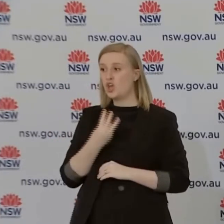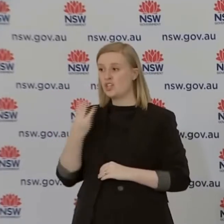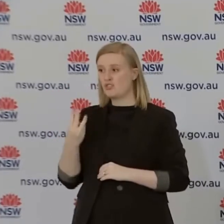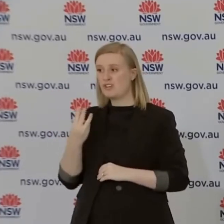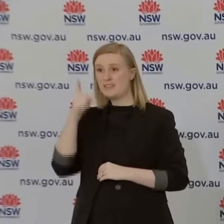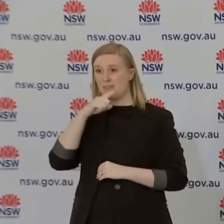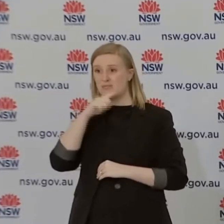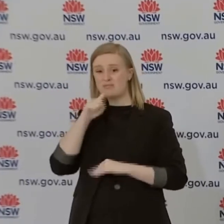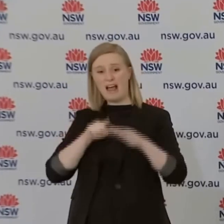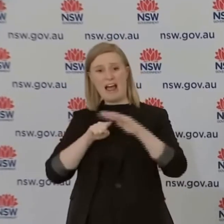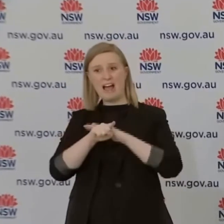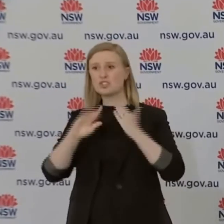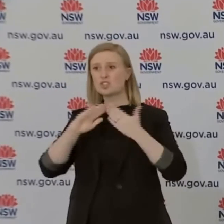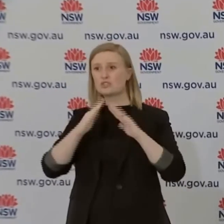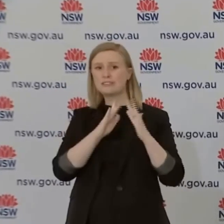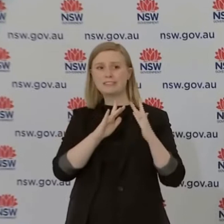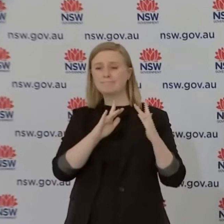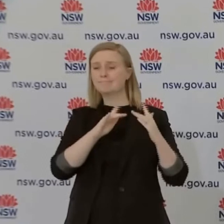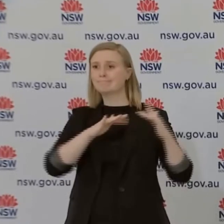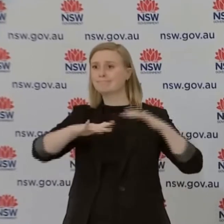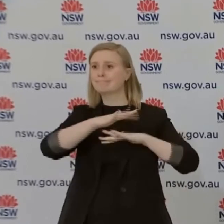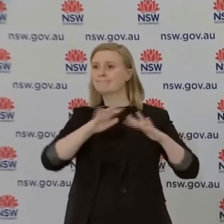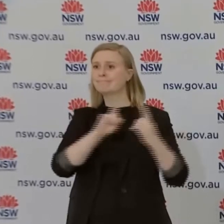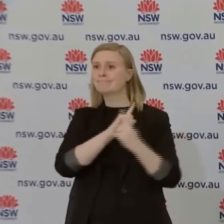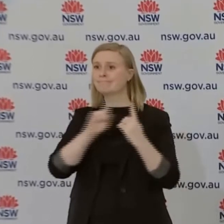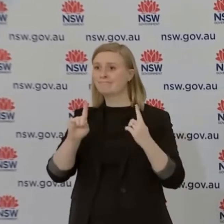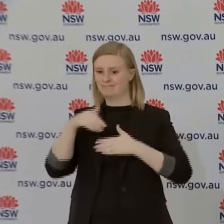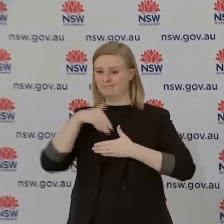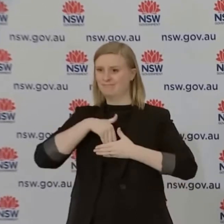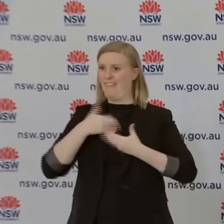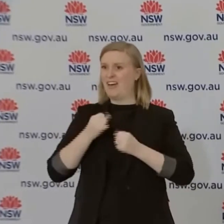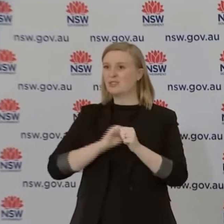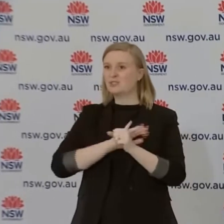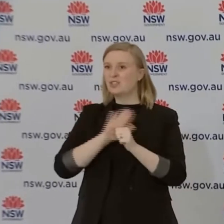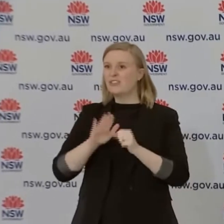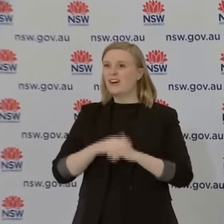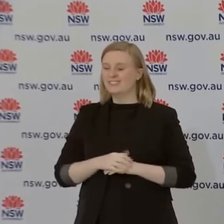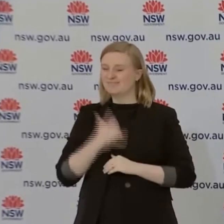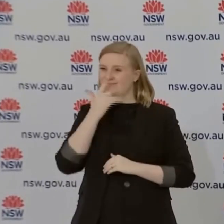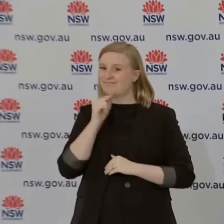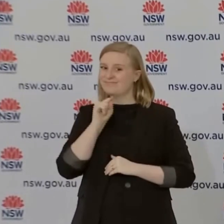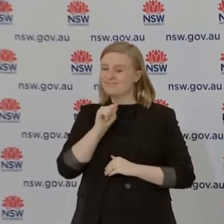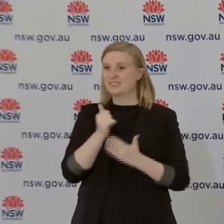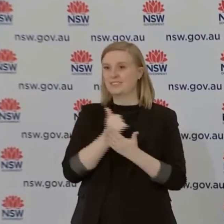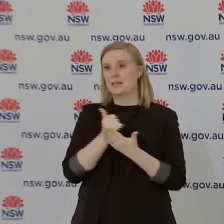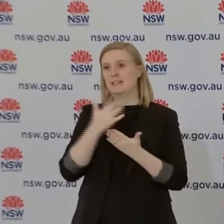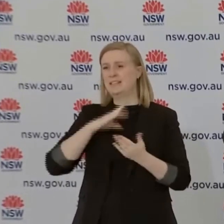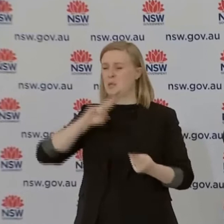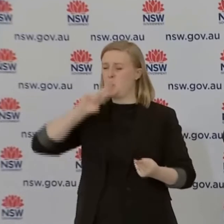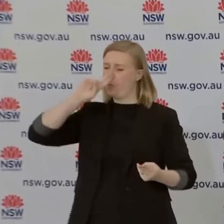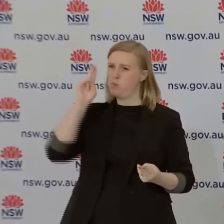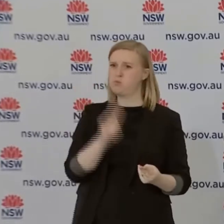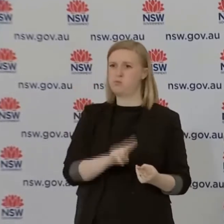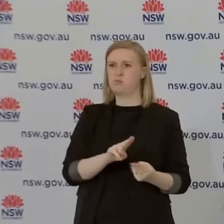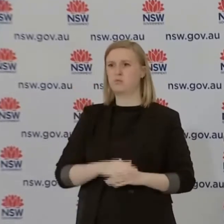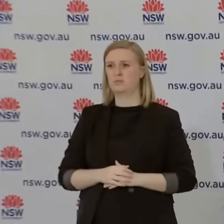that time, and that's the number we're desperate to see reduce. Can we urge people to please heed the health messages? Don't leave